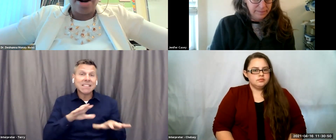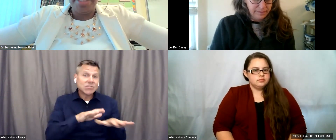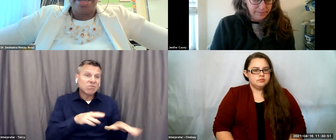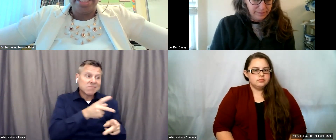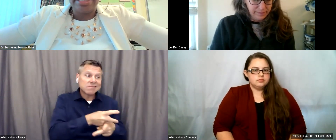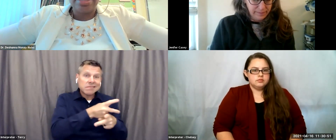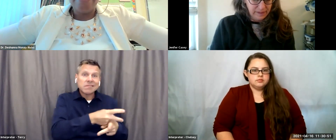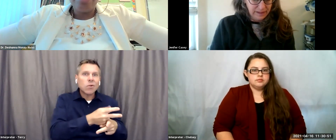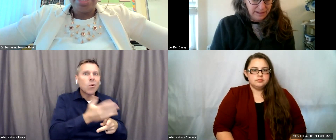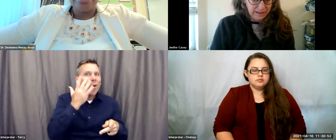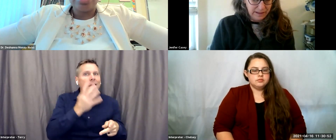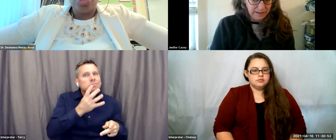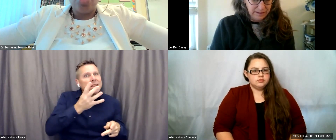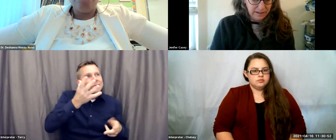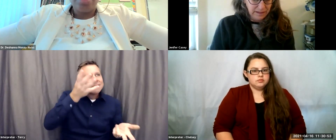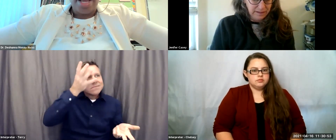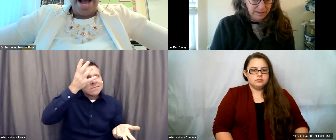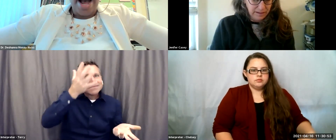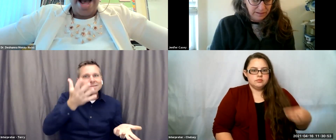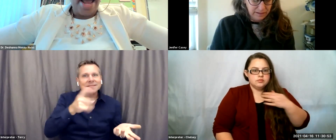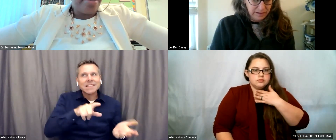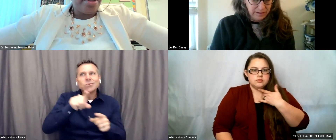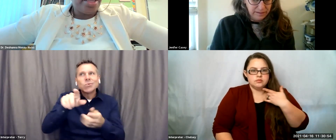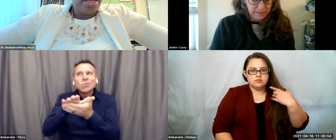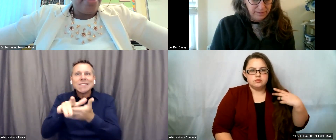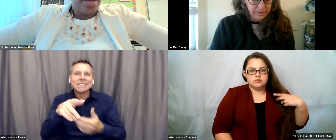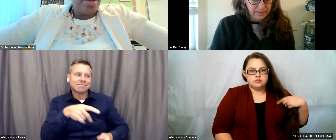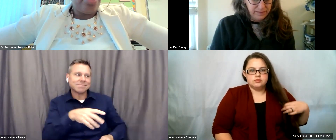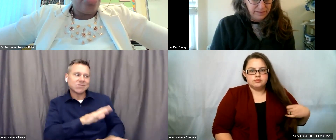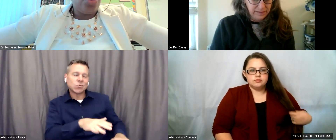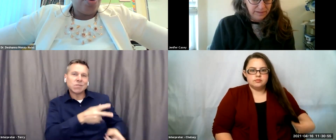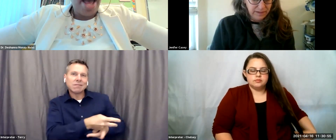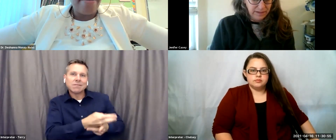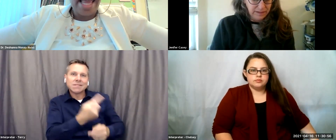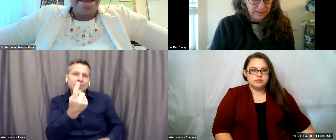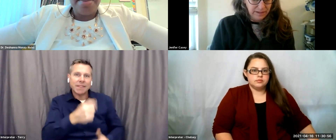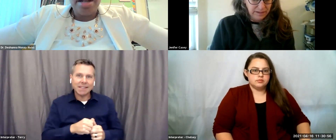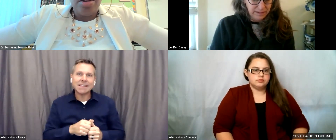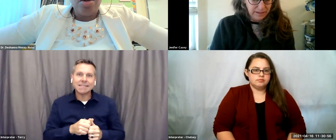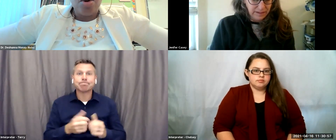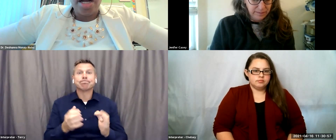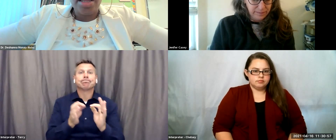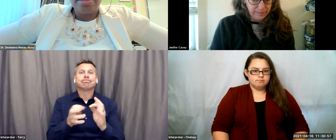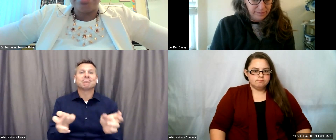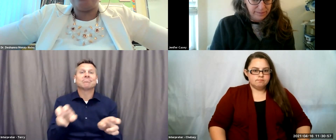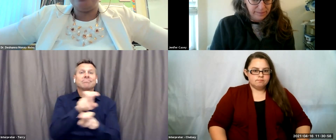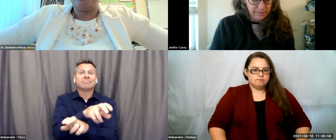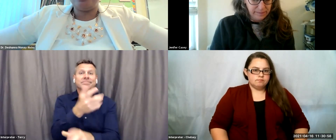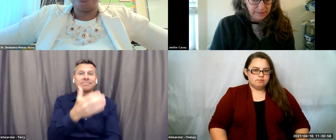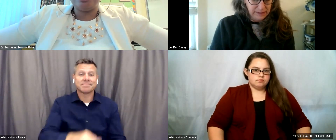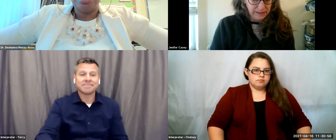they are parents. And so I believe if you have a menu or a list